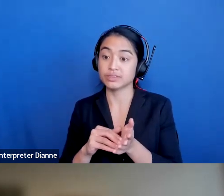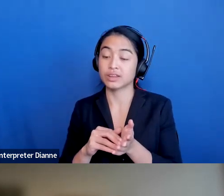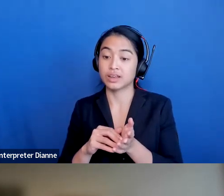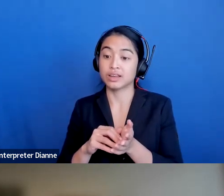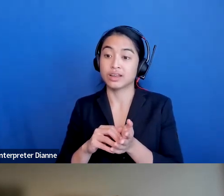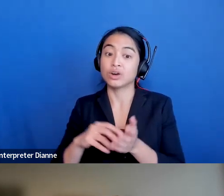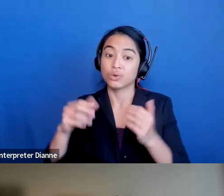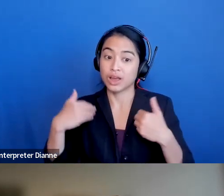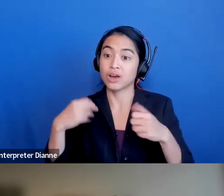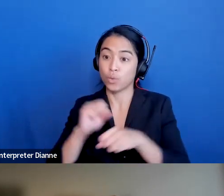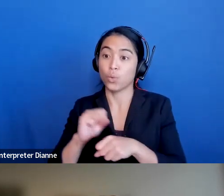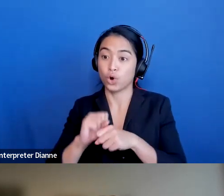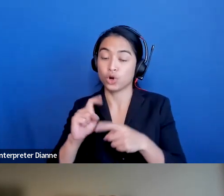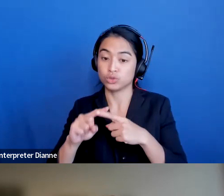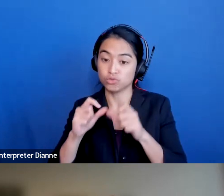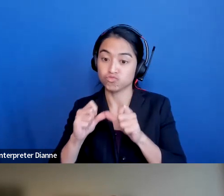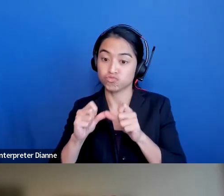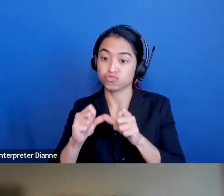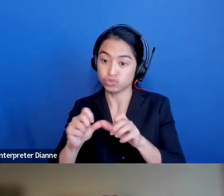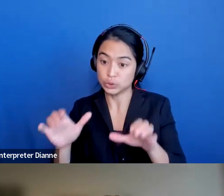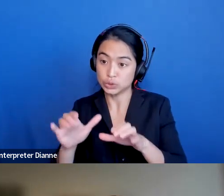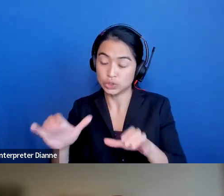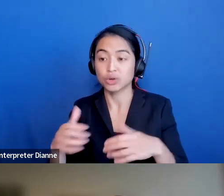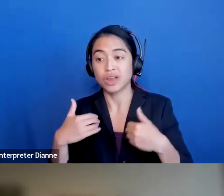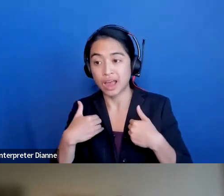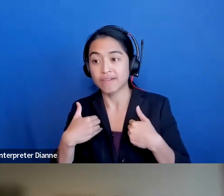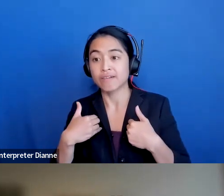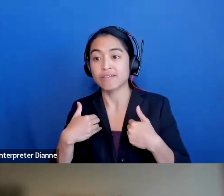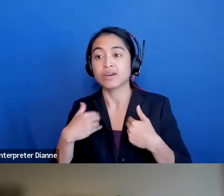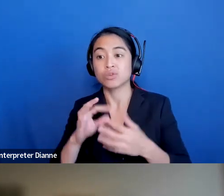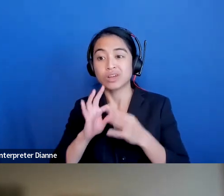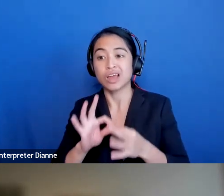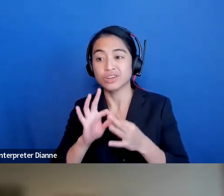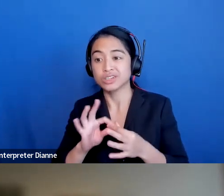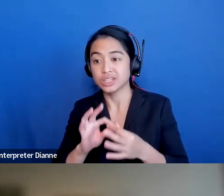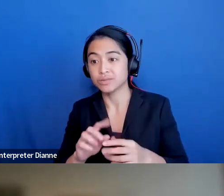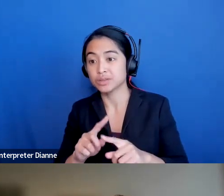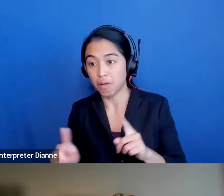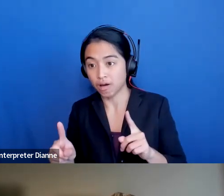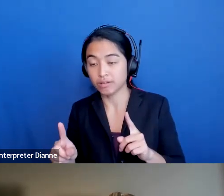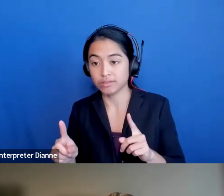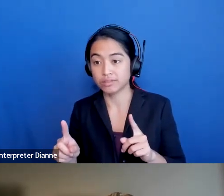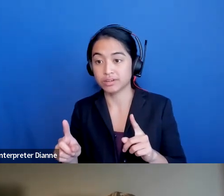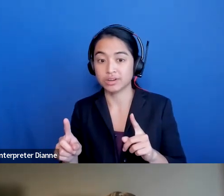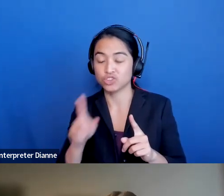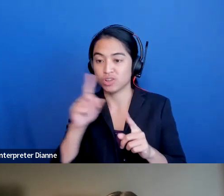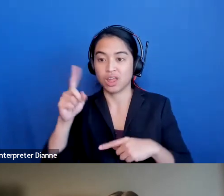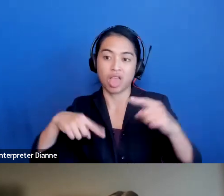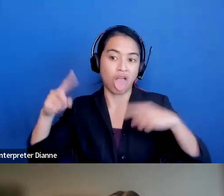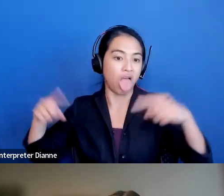to be done with that. There's some relationships, but you know, it's kind of all over the